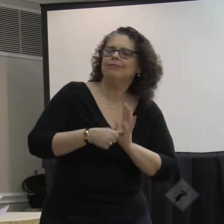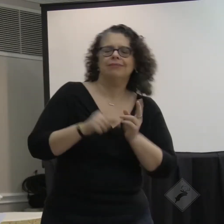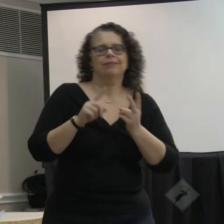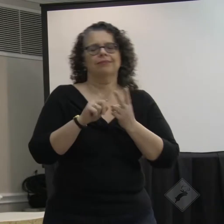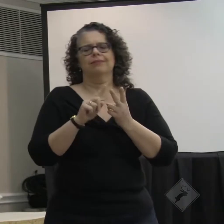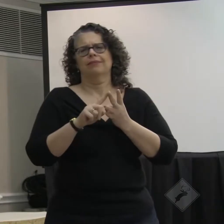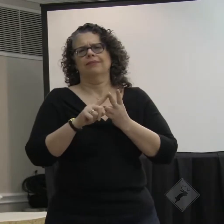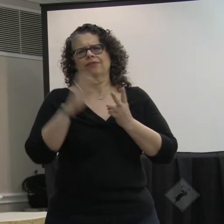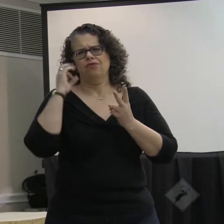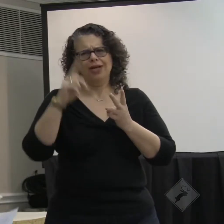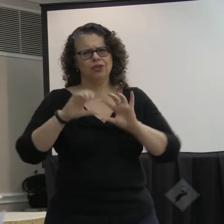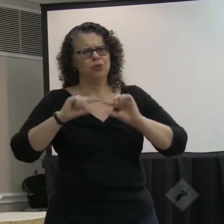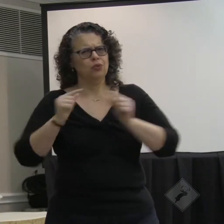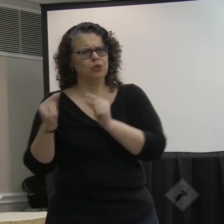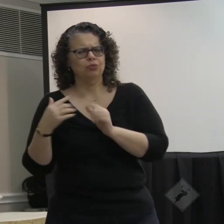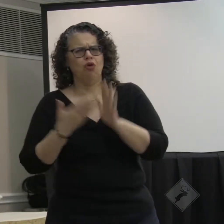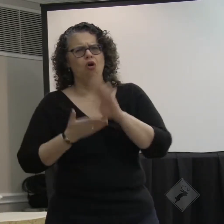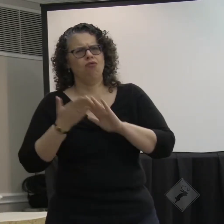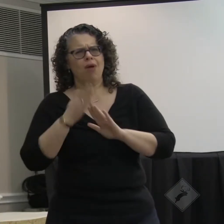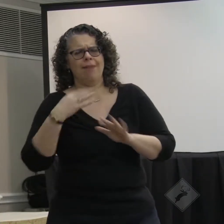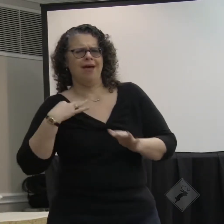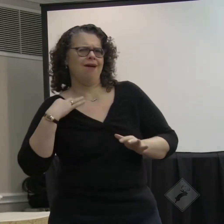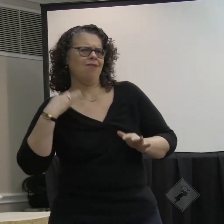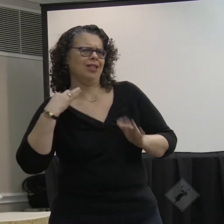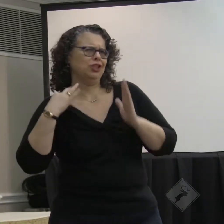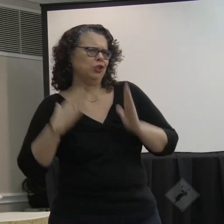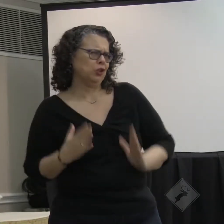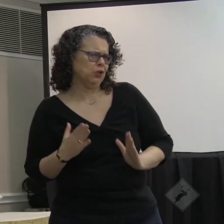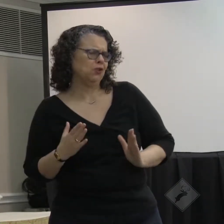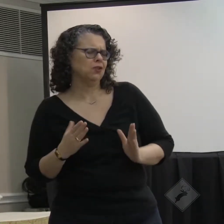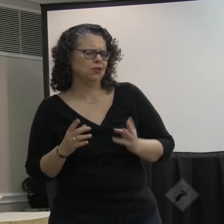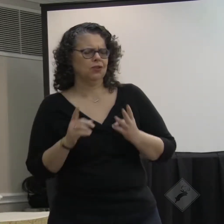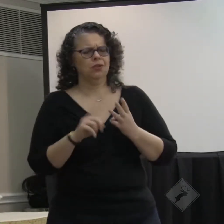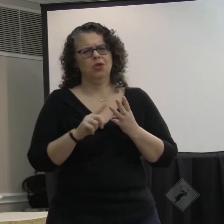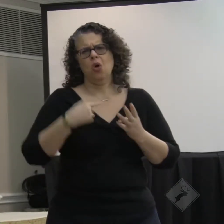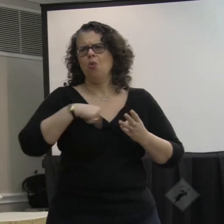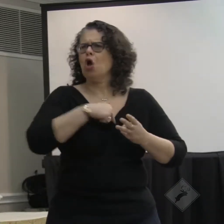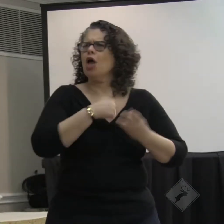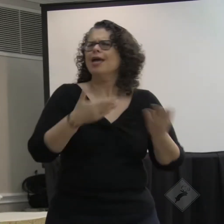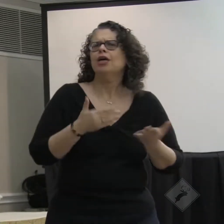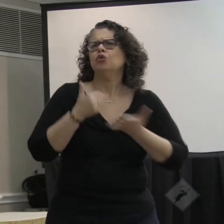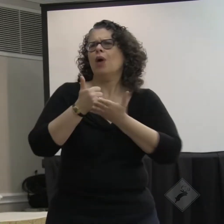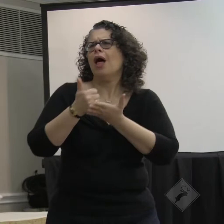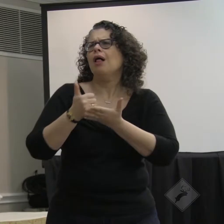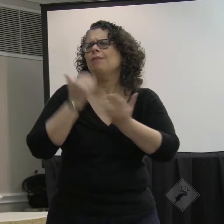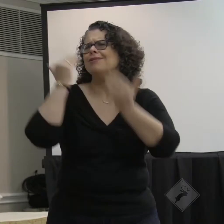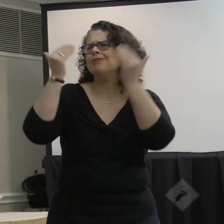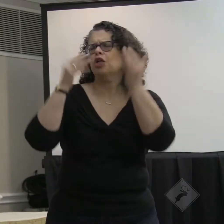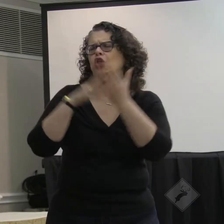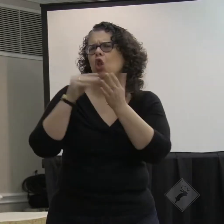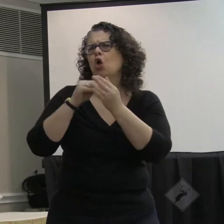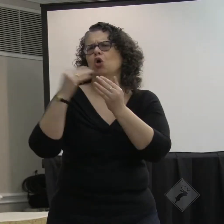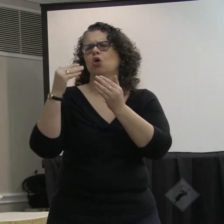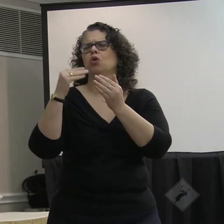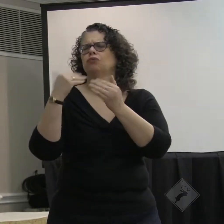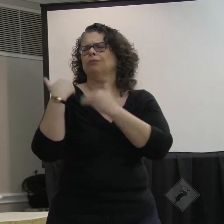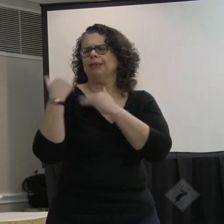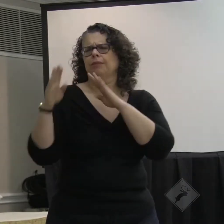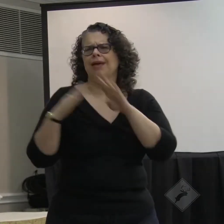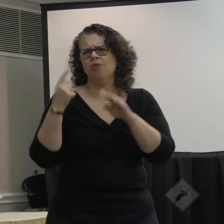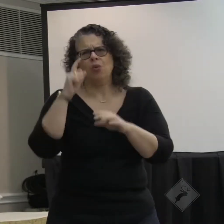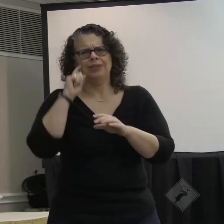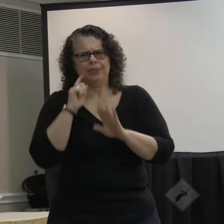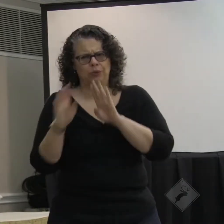our educational groups are all volunteer, and we're just here to help other adults learn about their sexuality responsibly.